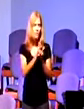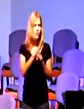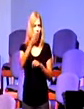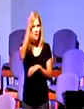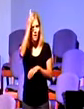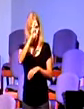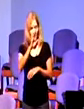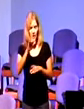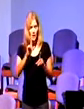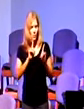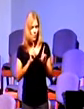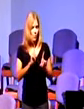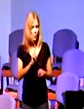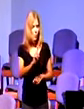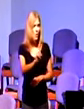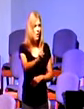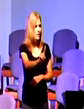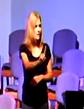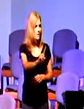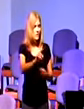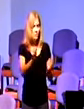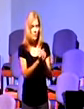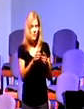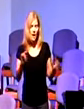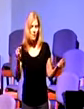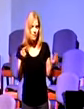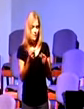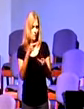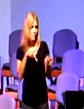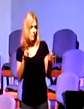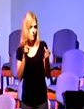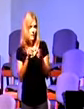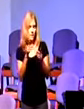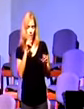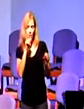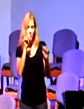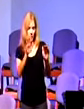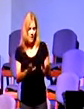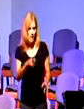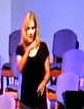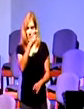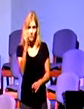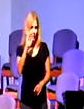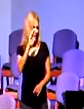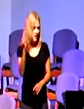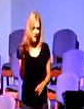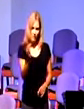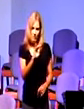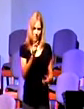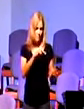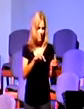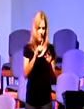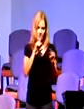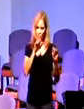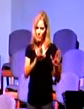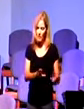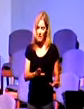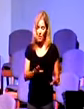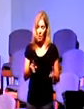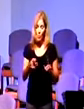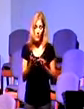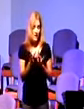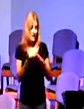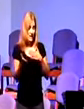walked this earth. He was sinless. He was perfectly obedient because we could never be perfectly obedient. And when